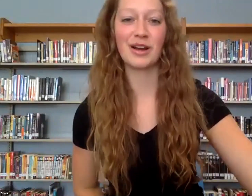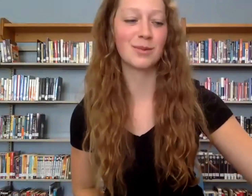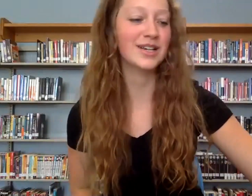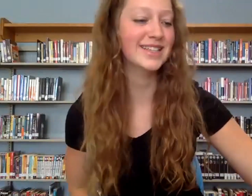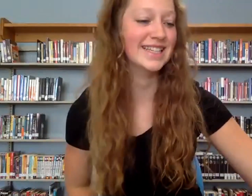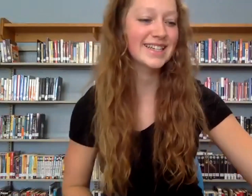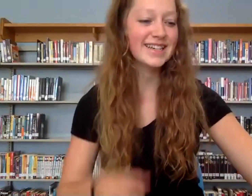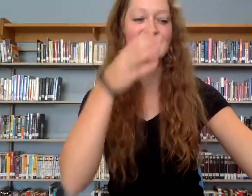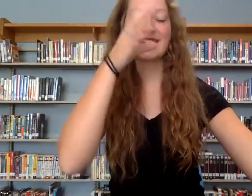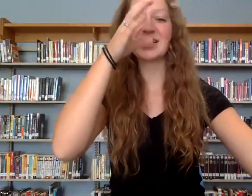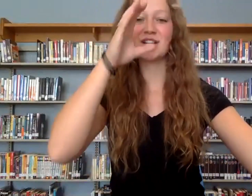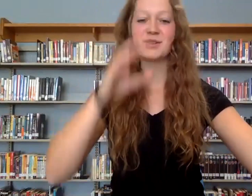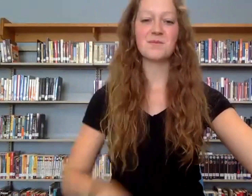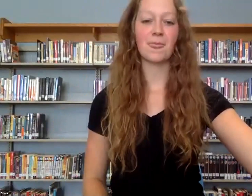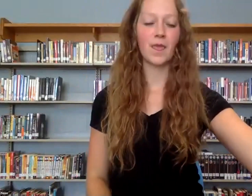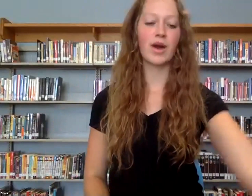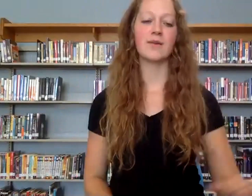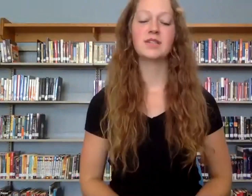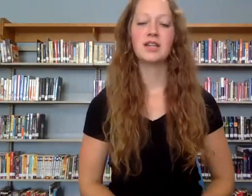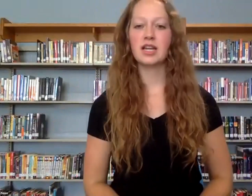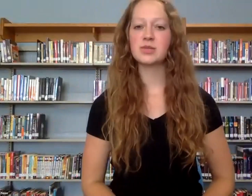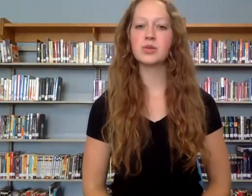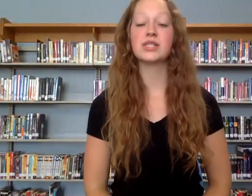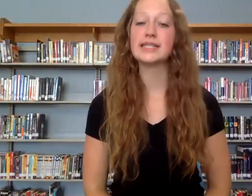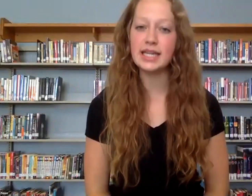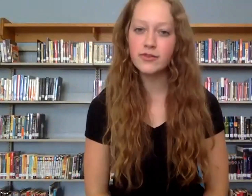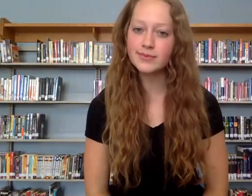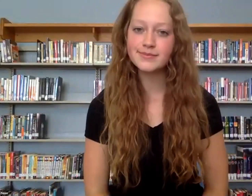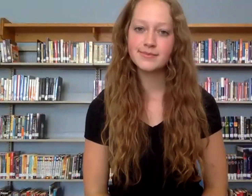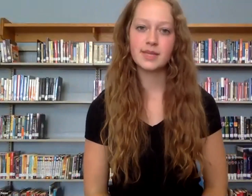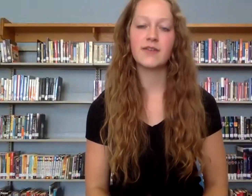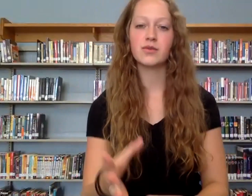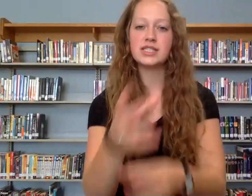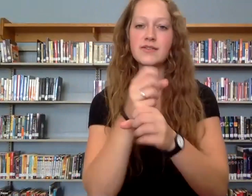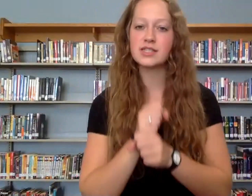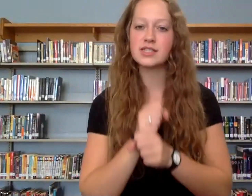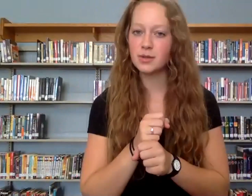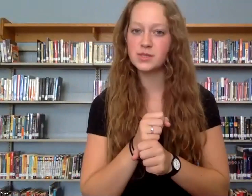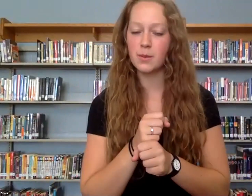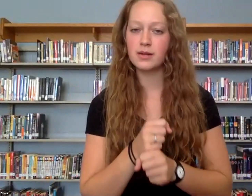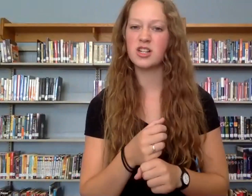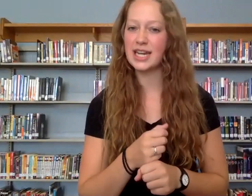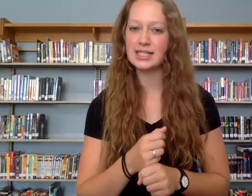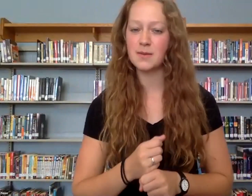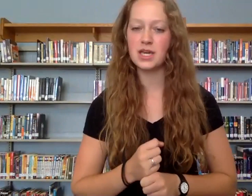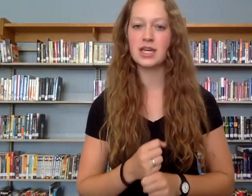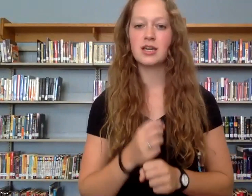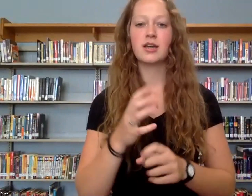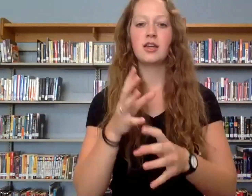predictable. I'm taking a drink. Okay. The next word, receive. Like if you're receiving something from someone or getting something, your